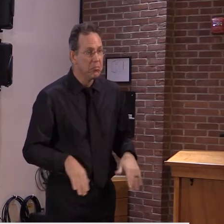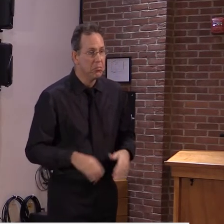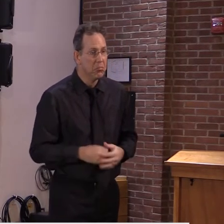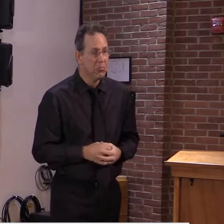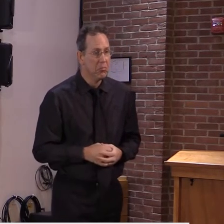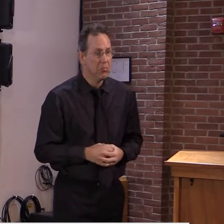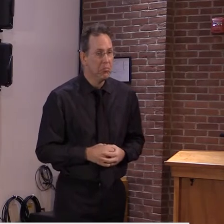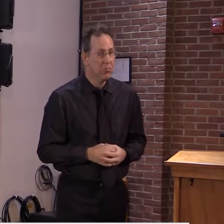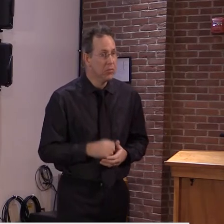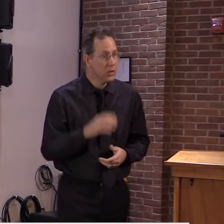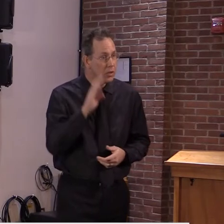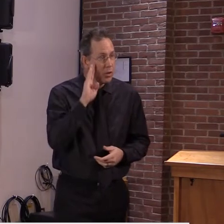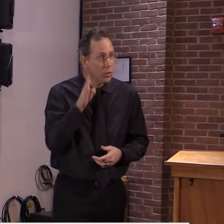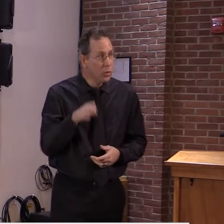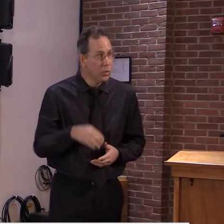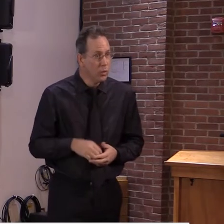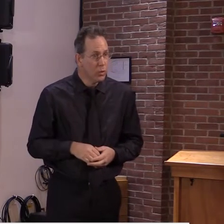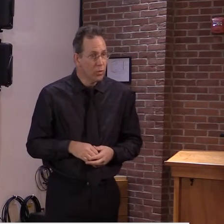Guy?